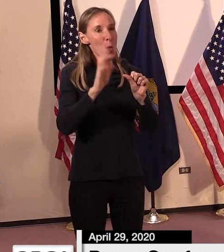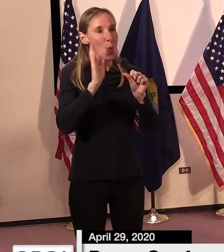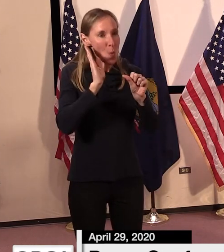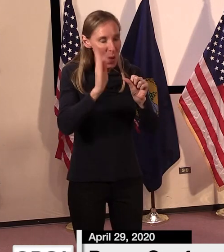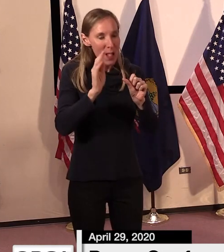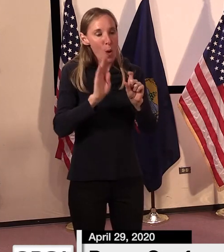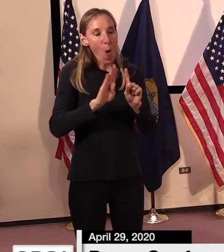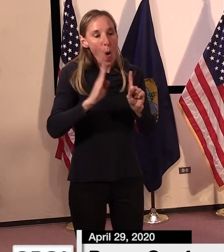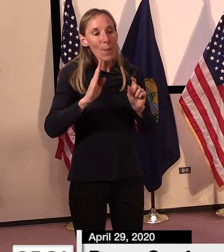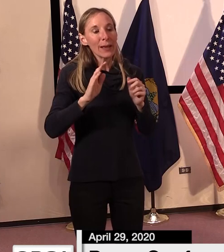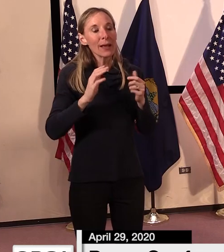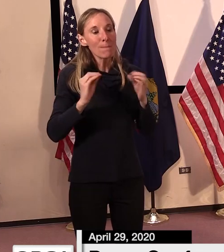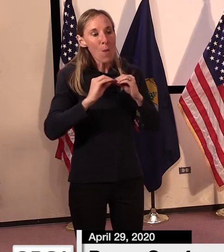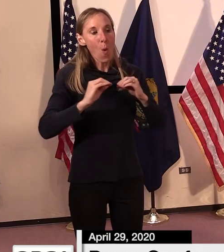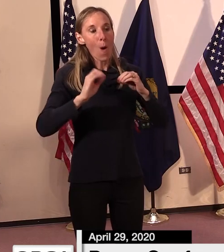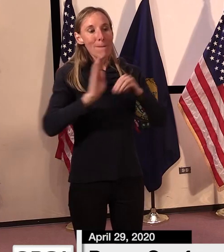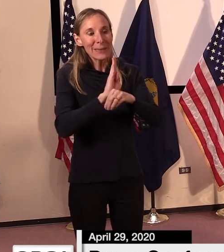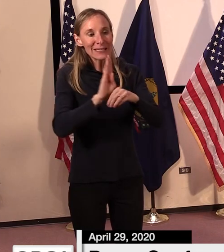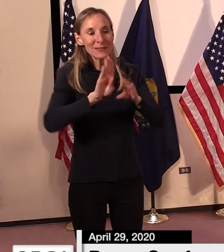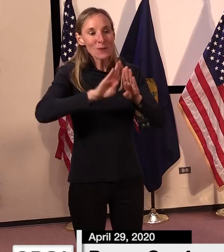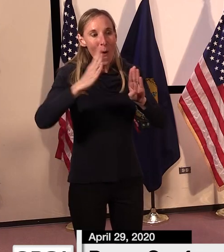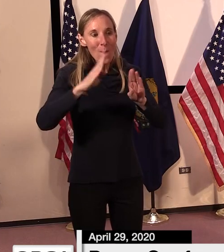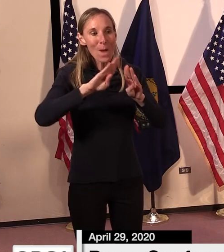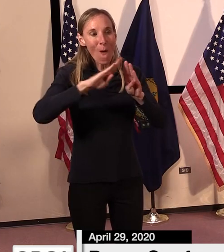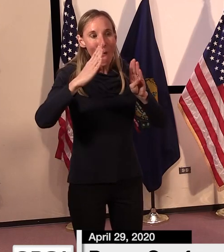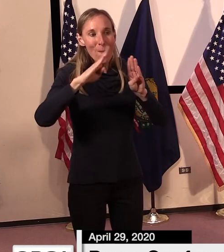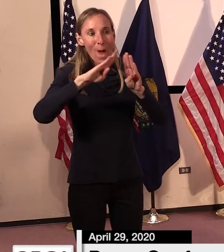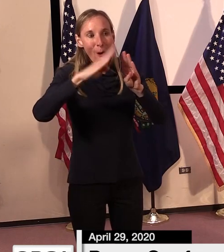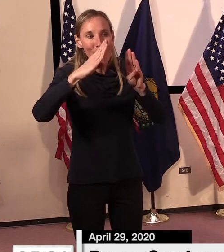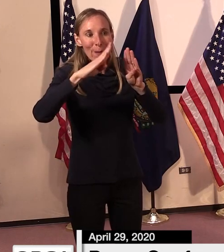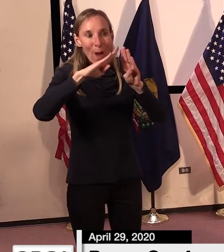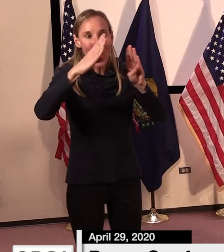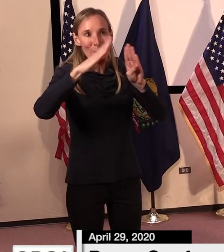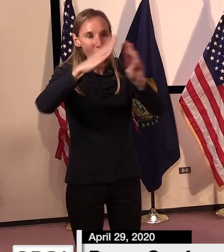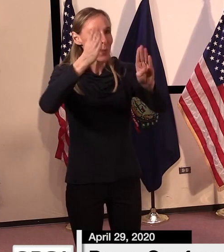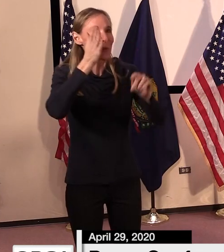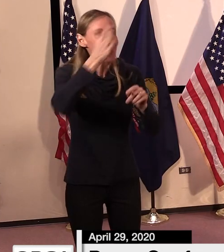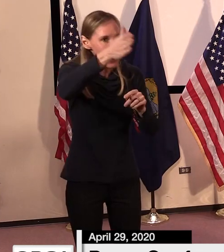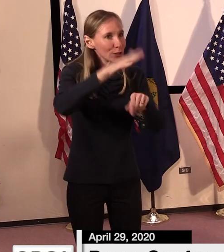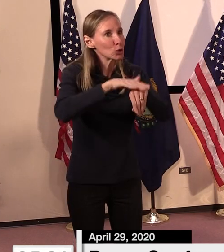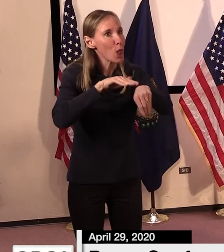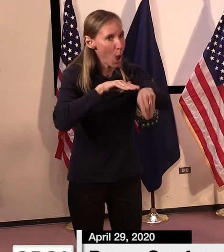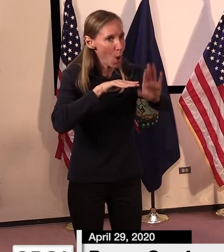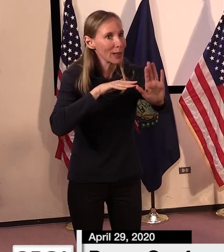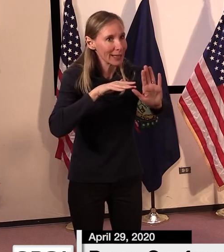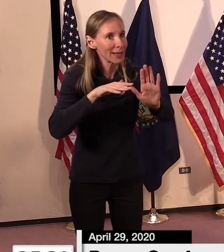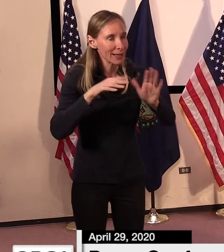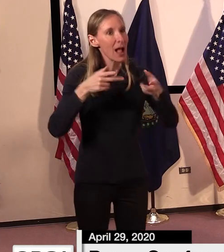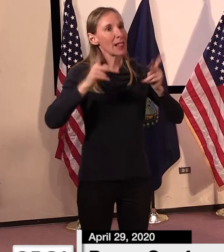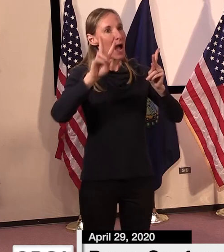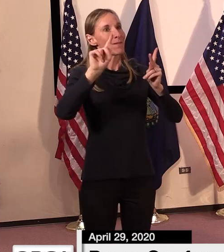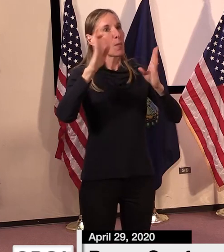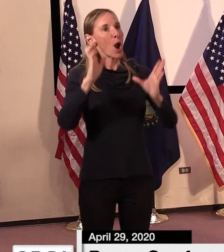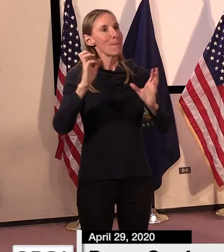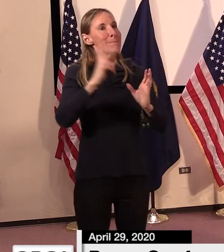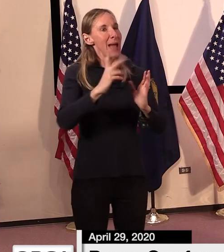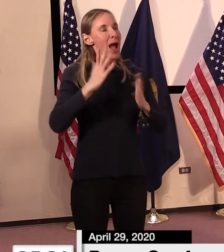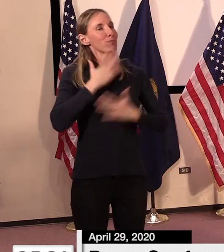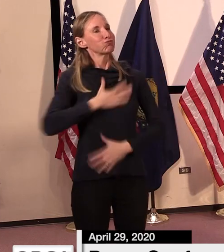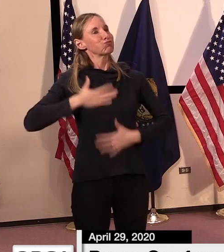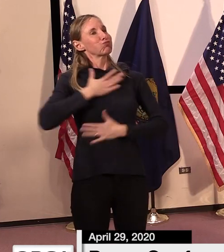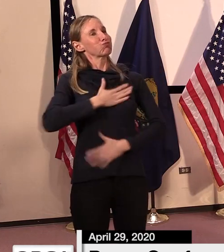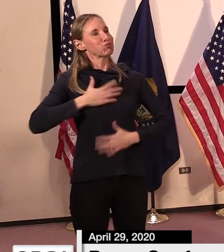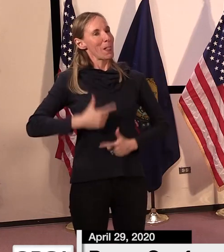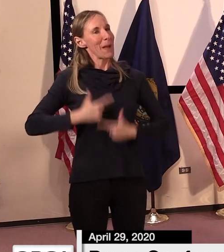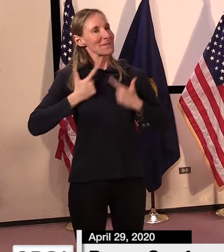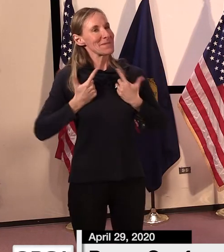future, get Vermonters back to work, and begin enjoying all the state has to offer by slowly lifting these restrictions.